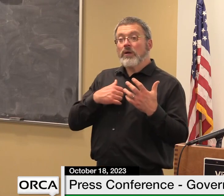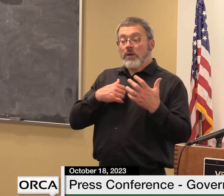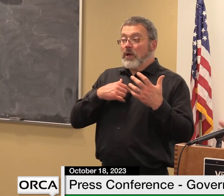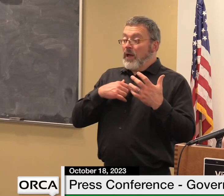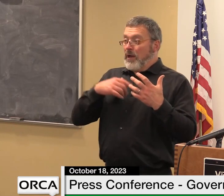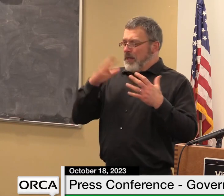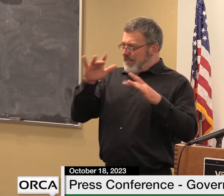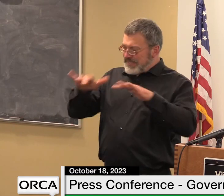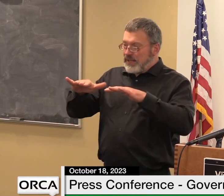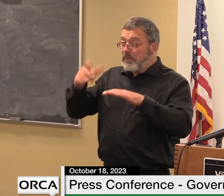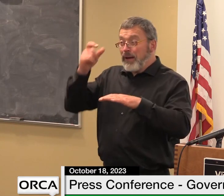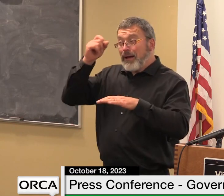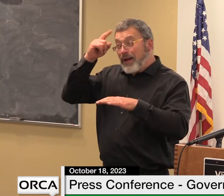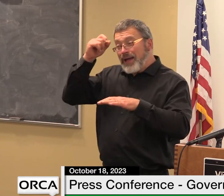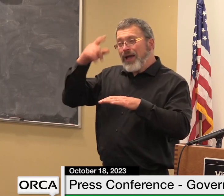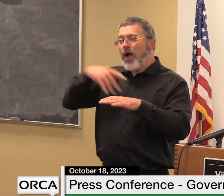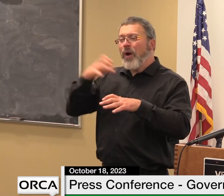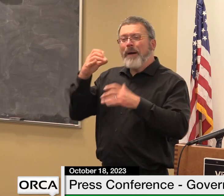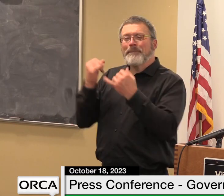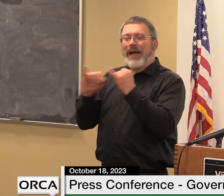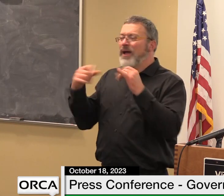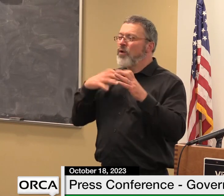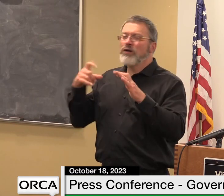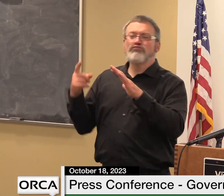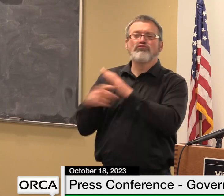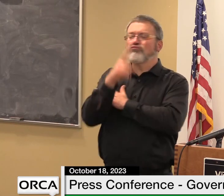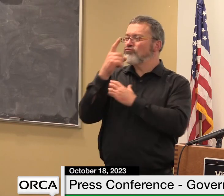so you have to weigh those two things out.